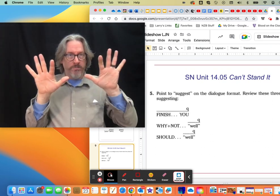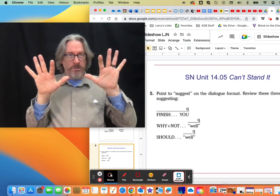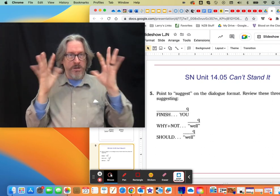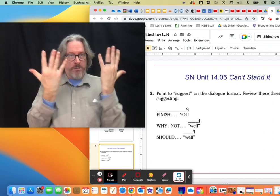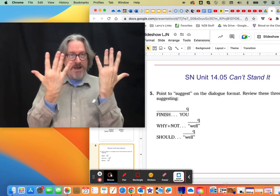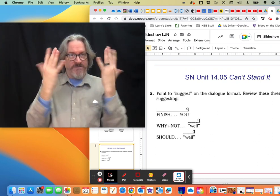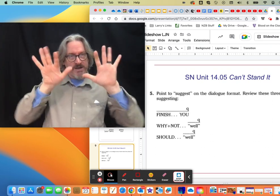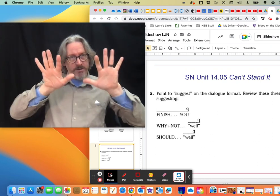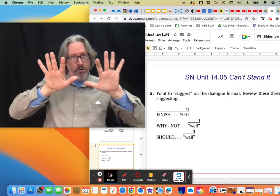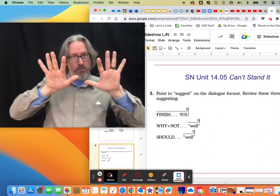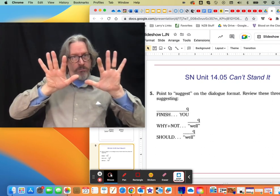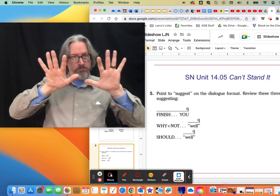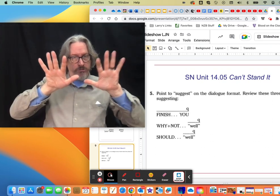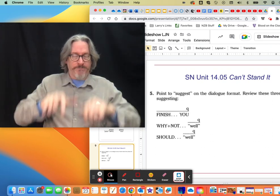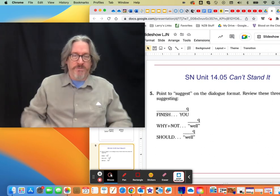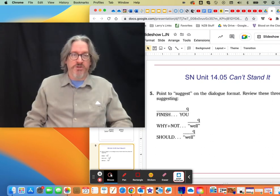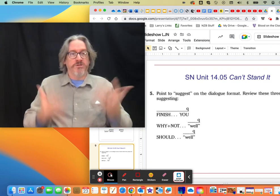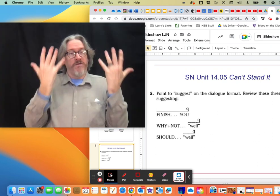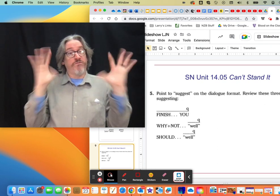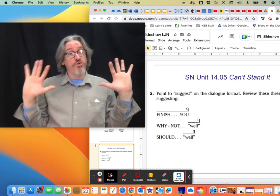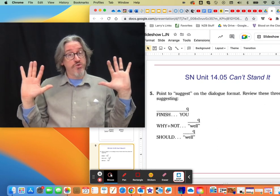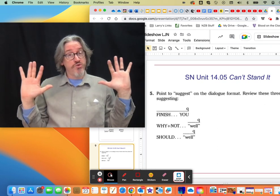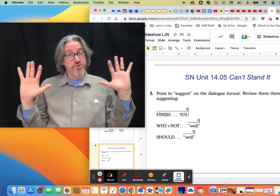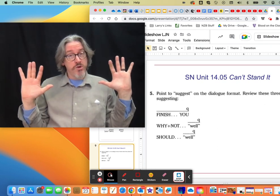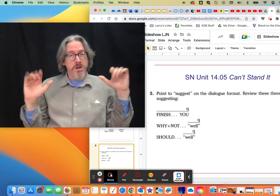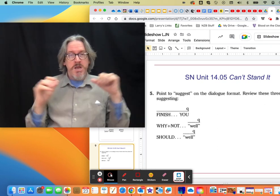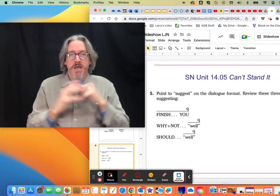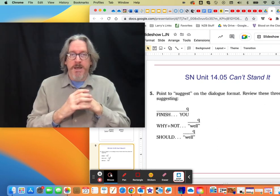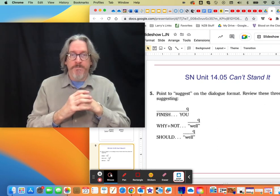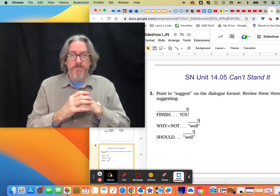palm, back of hand to palm. So